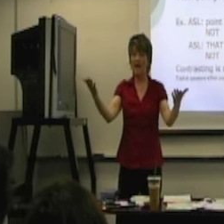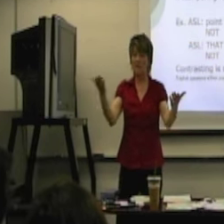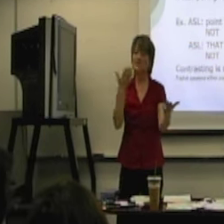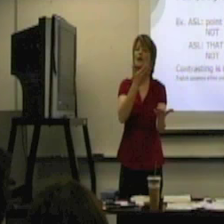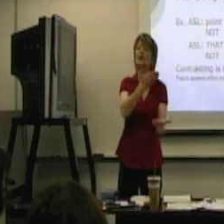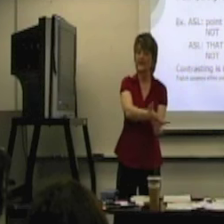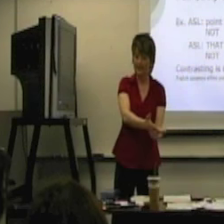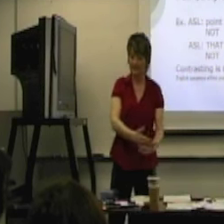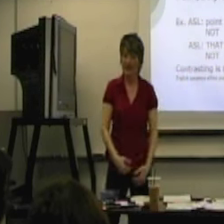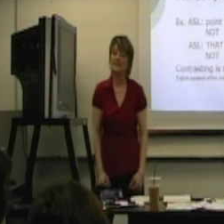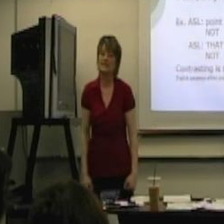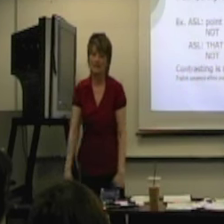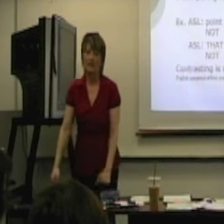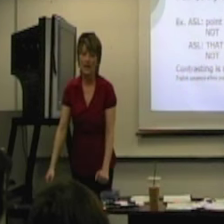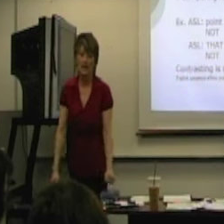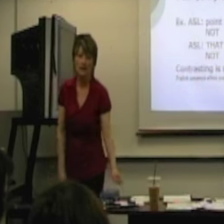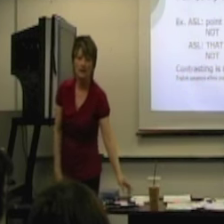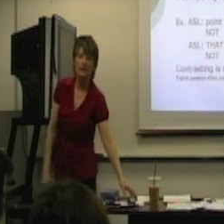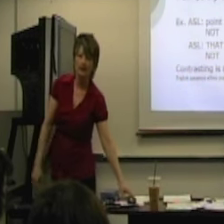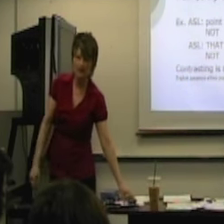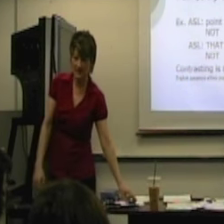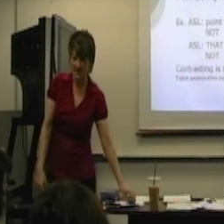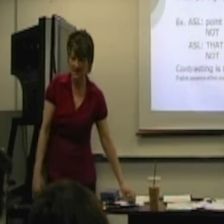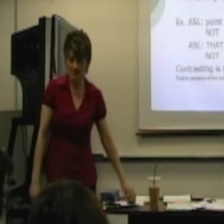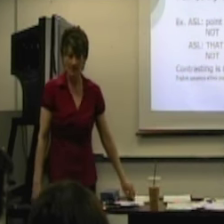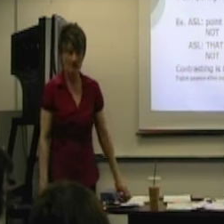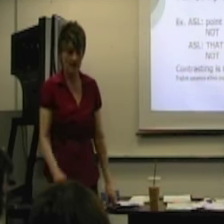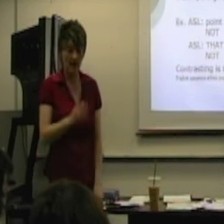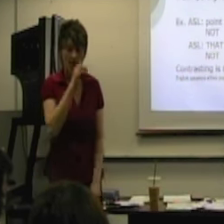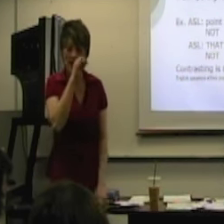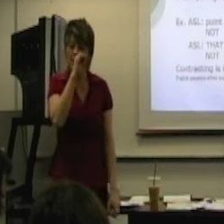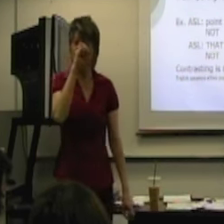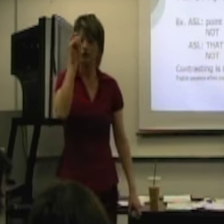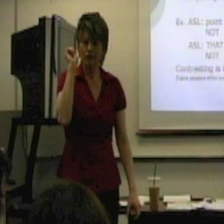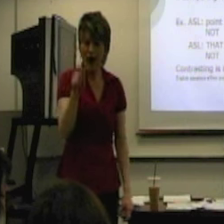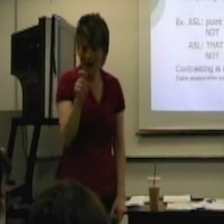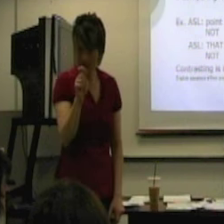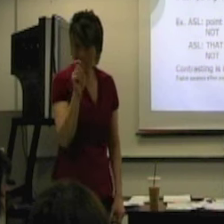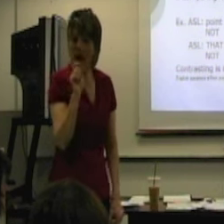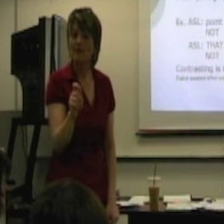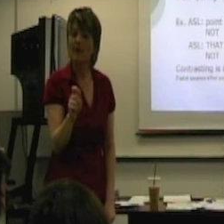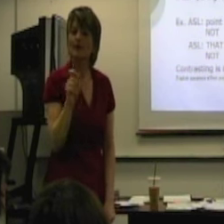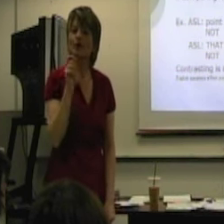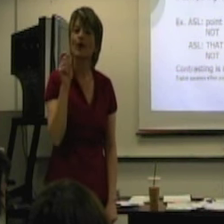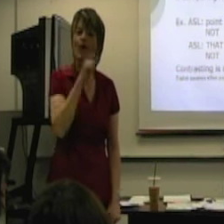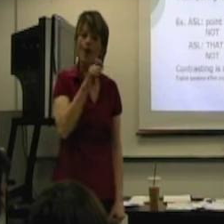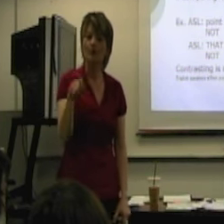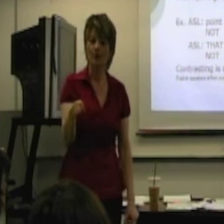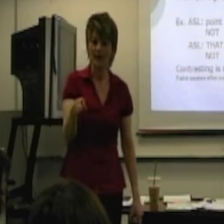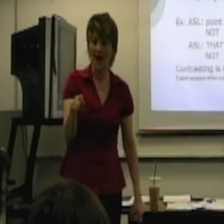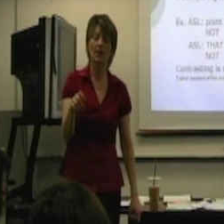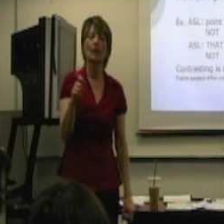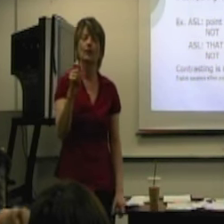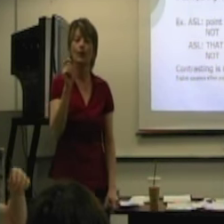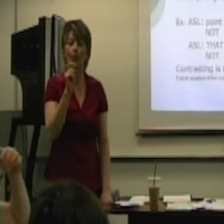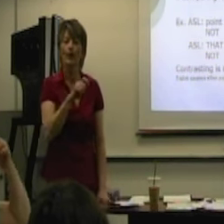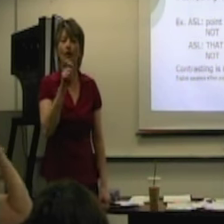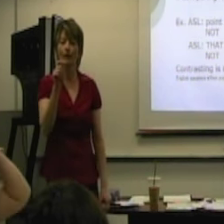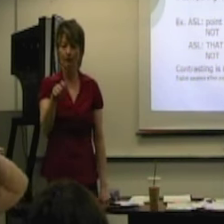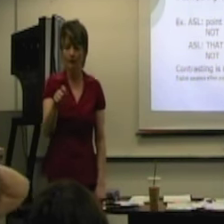concepts clarifies the meaning. Make sense? Try to remember to incorporate that when you're working